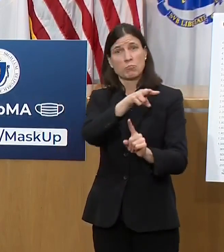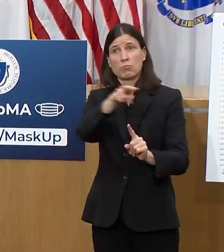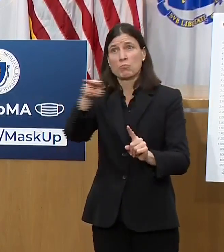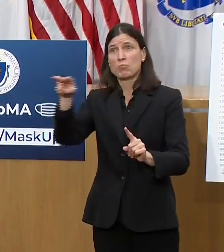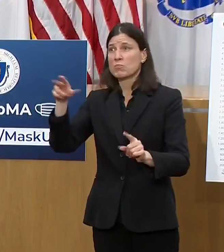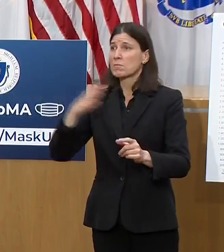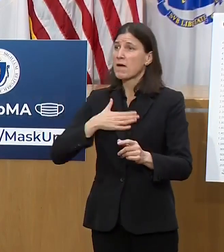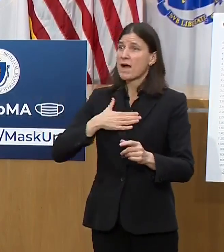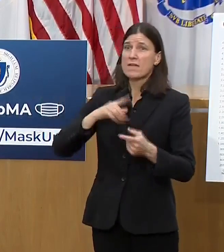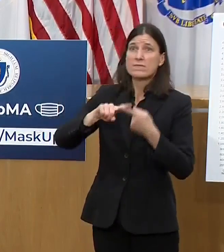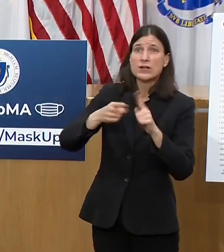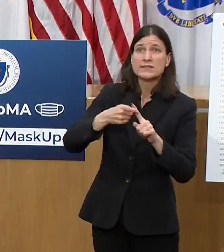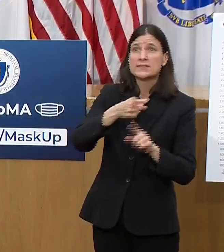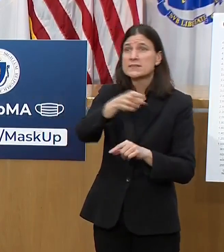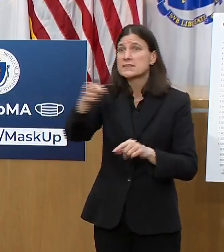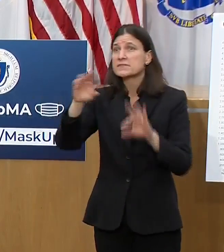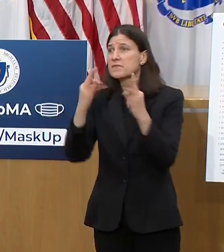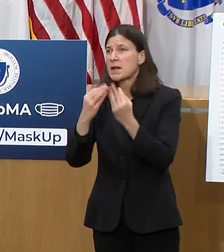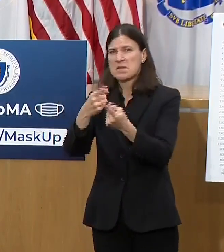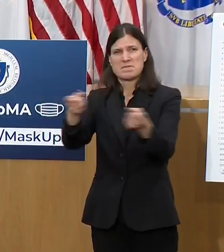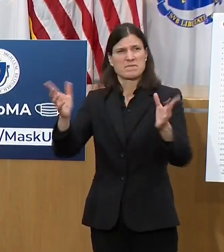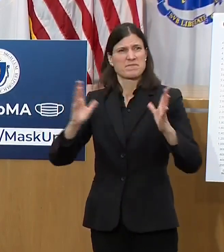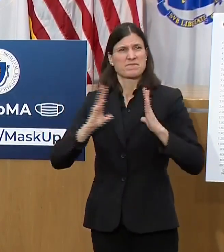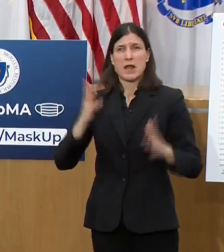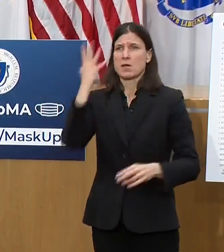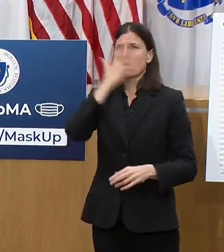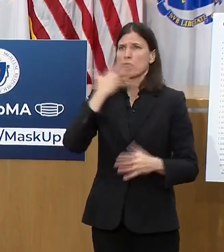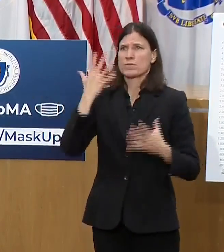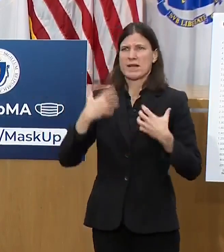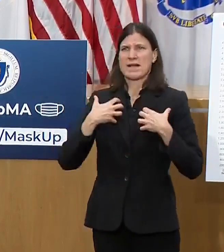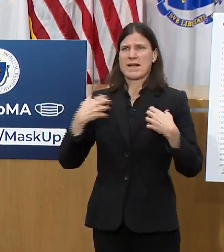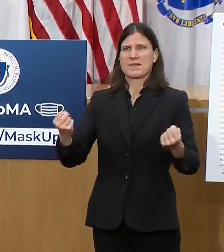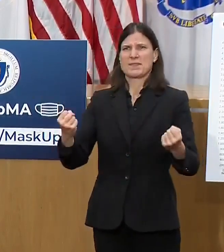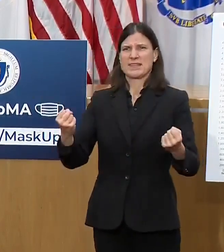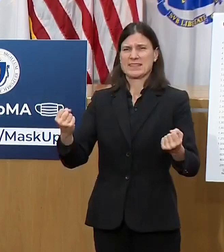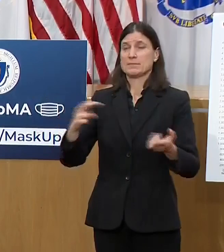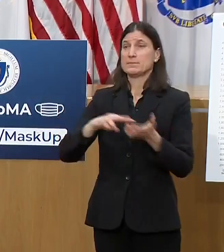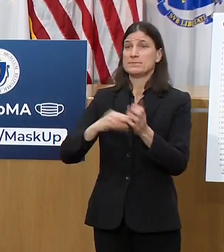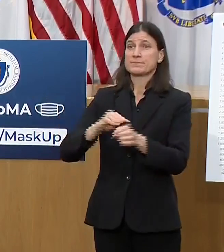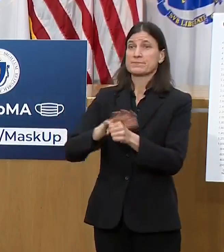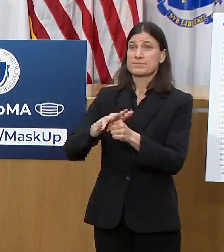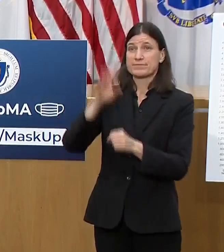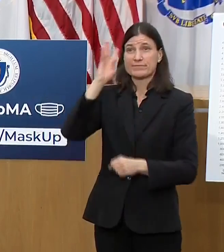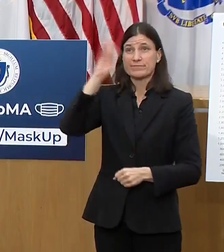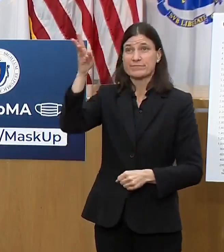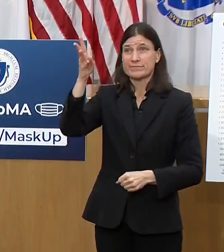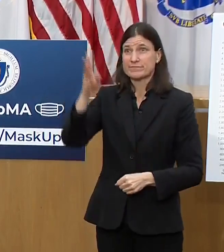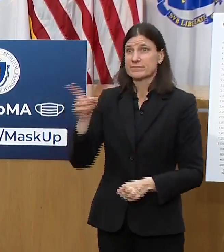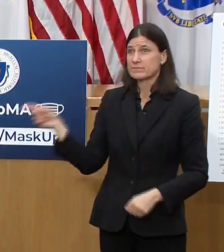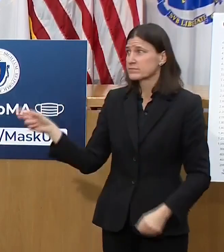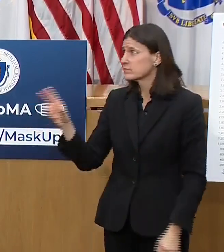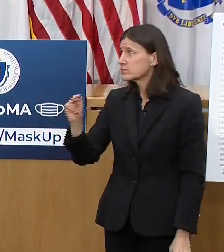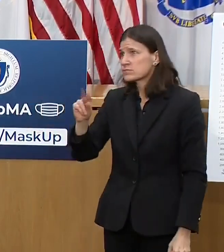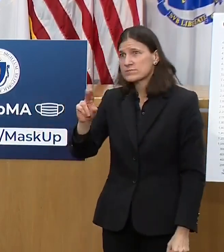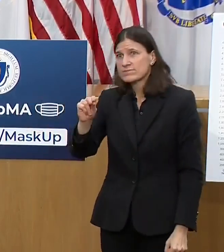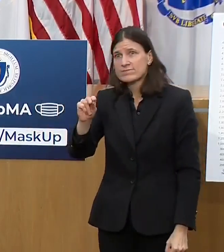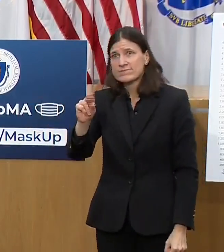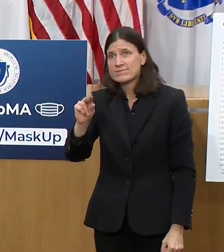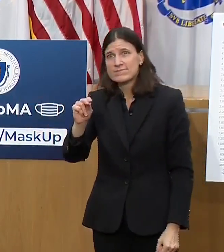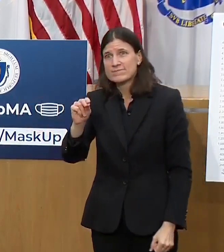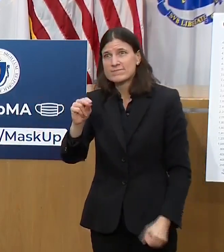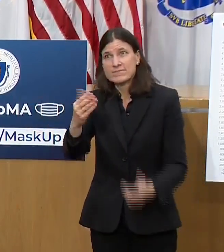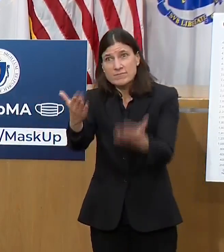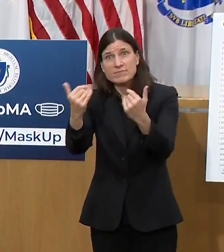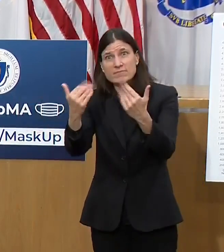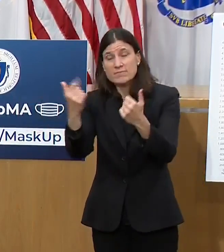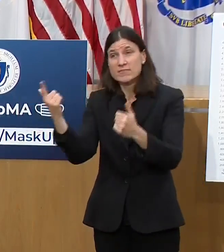real. I will say, anyone is welcome to come into the hospitals, and we see patients lying in beds,